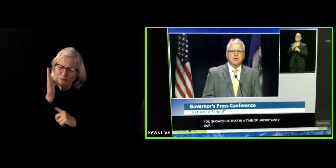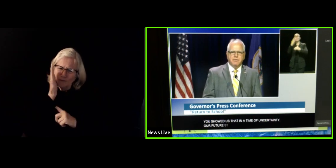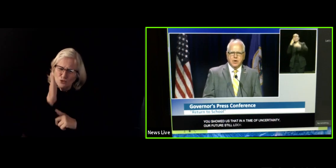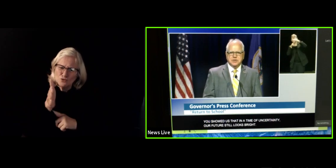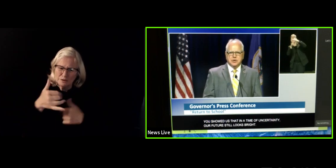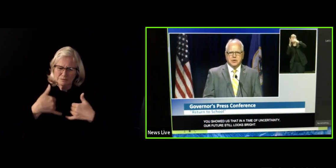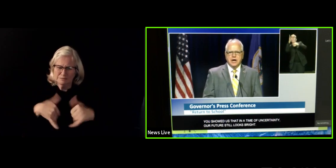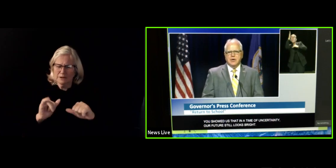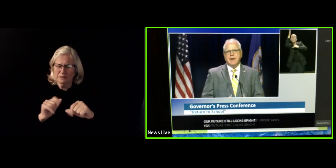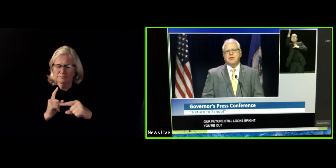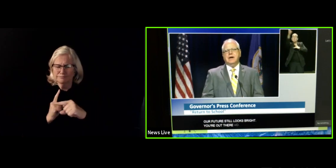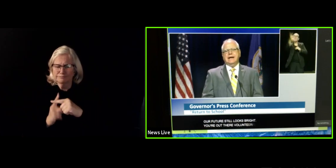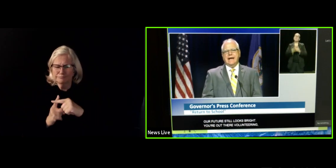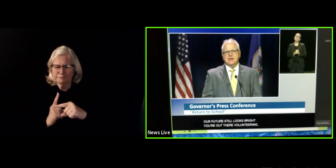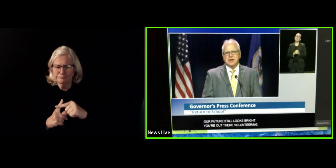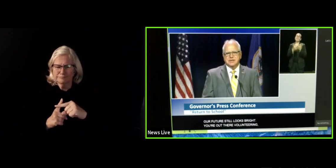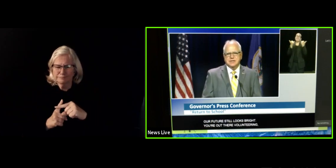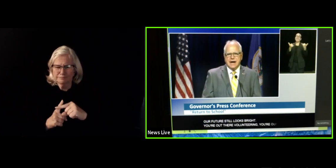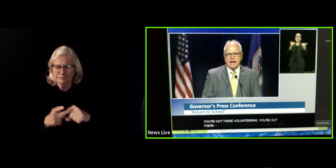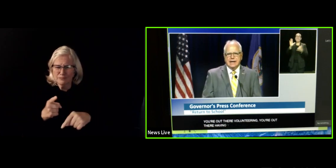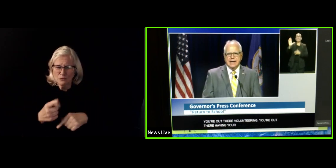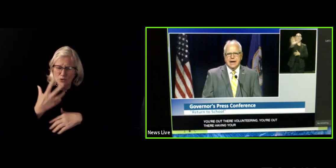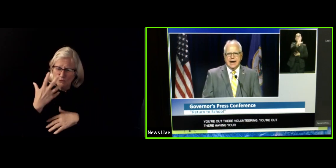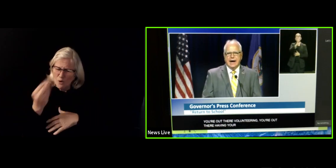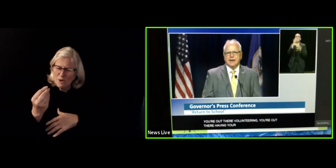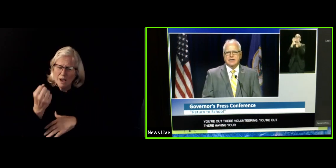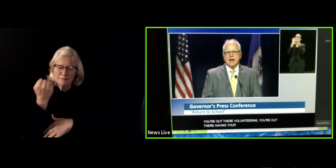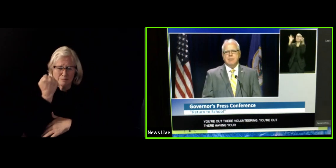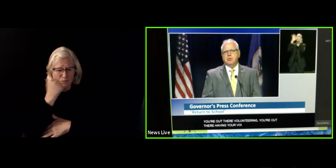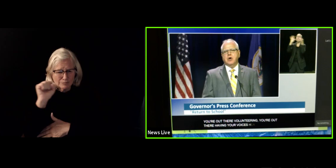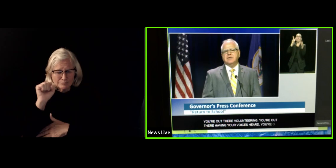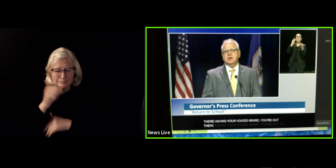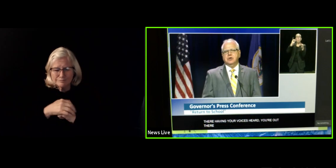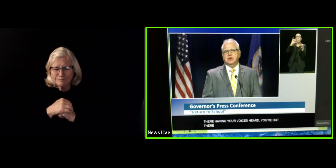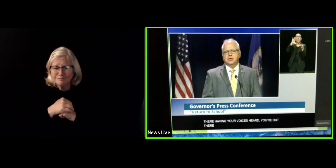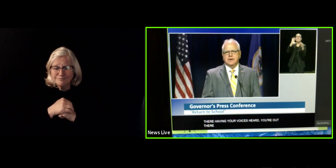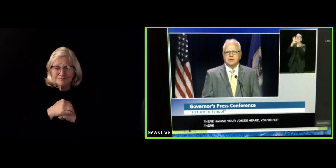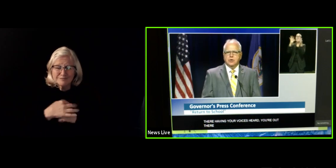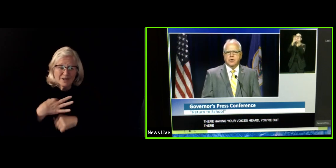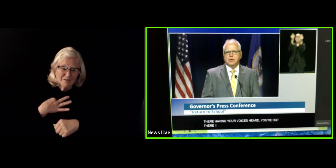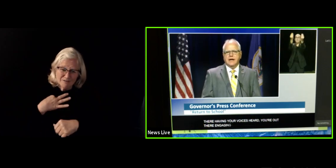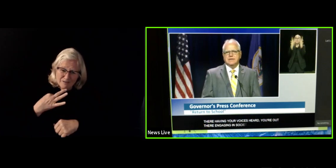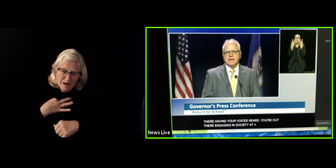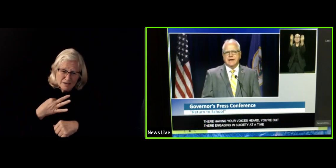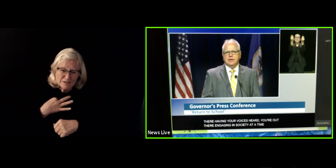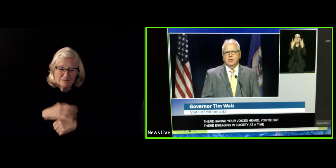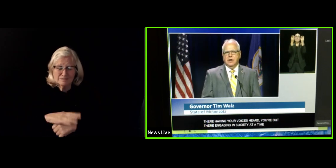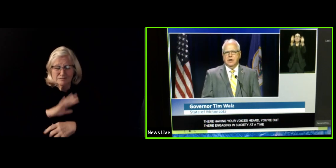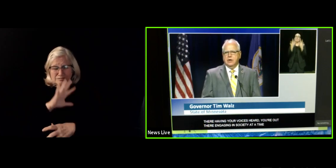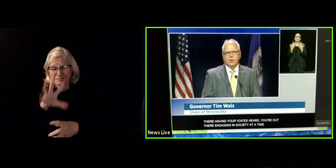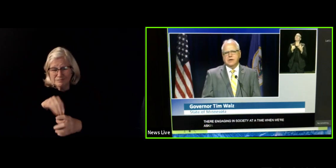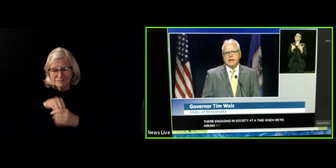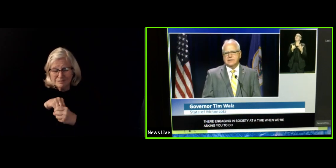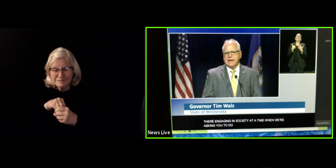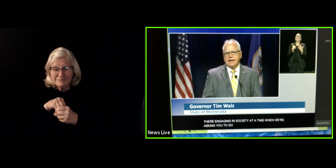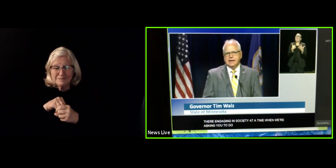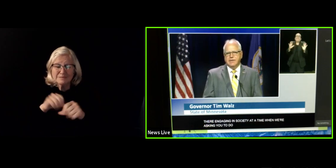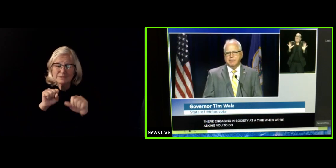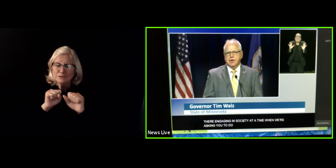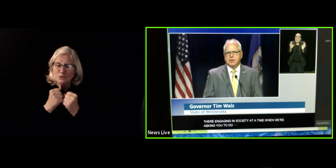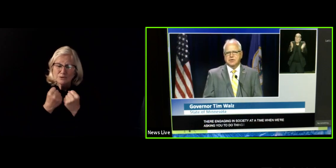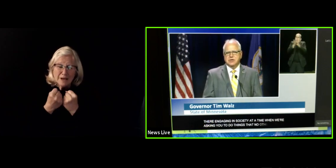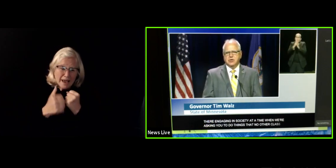your voices heard, you're out there engaging in society at a time when we're asking you to do things that no other classes had to do. No other classes had to